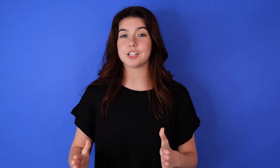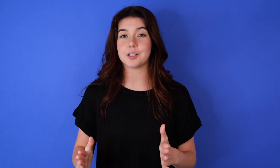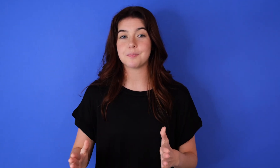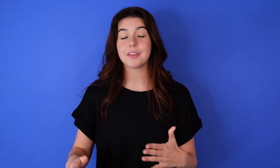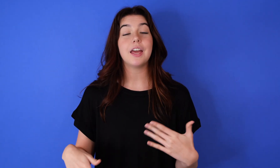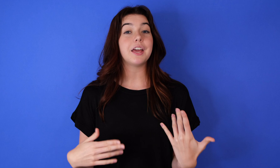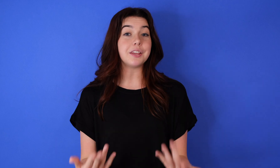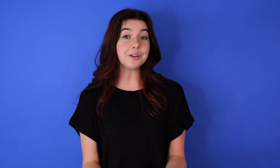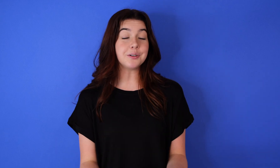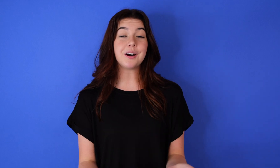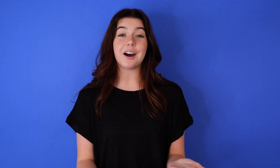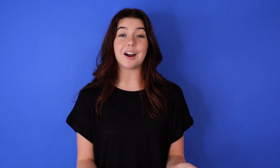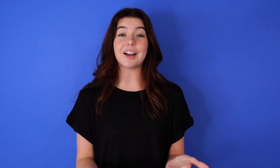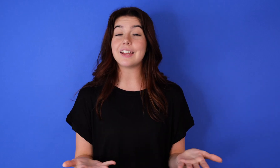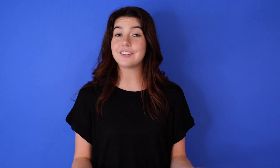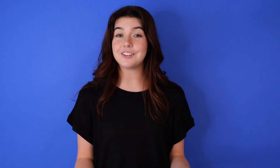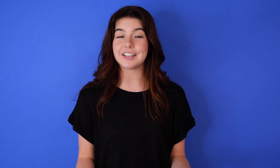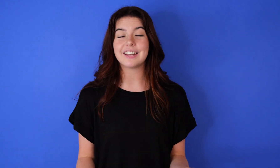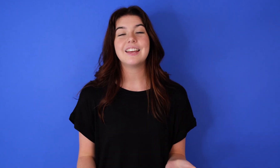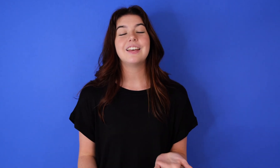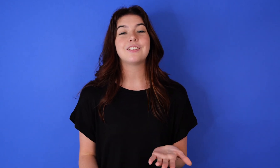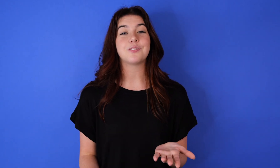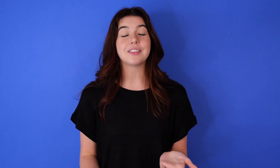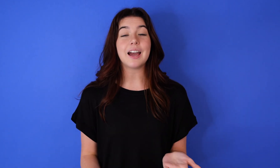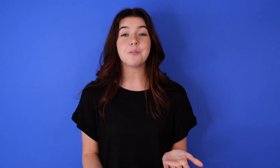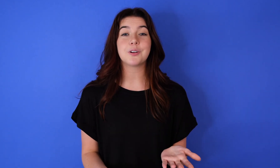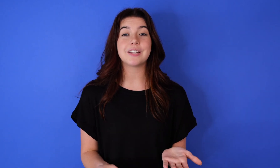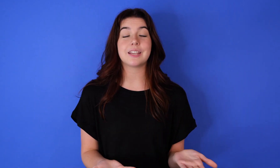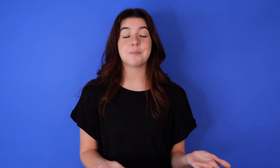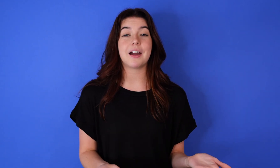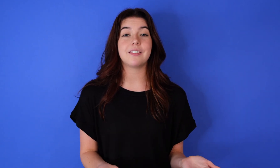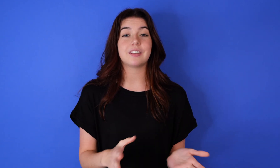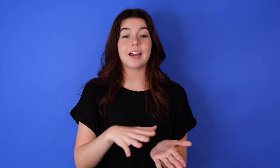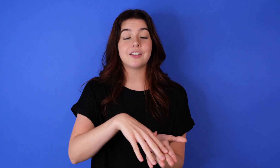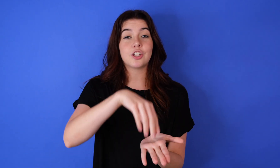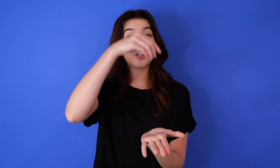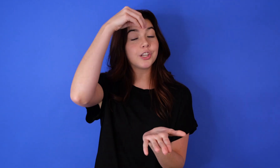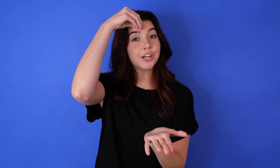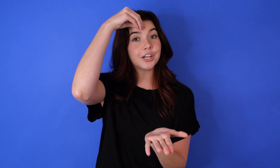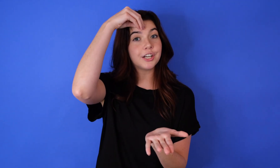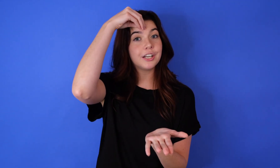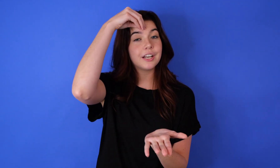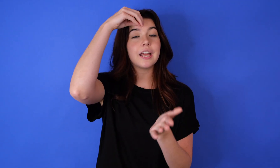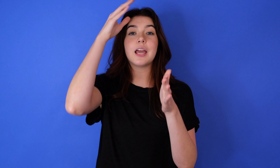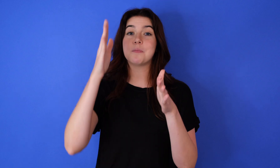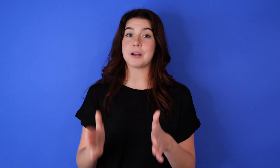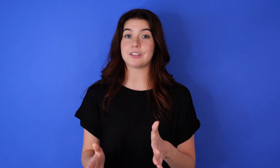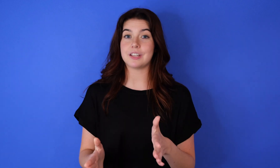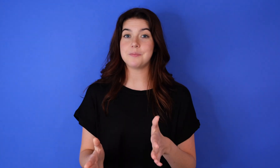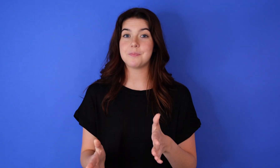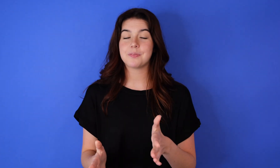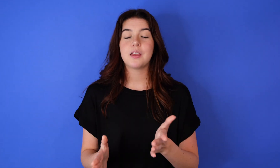Teacher. You are a student. So for that, we're going to combine the signs learn and person,